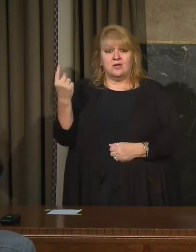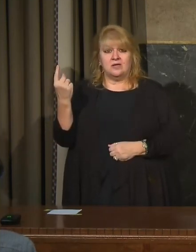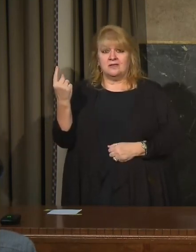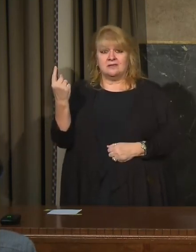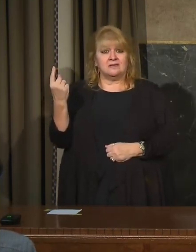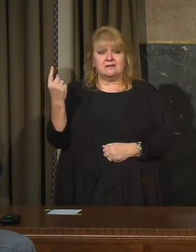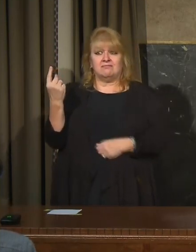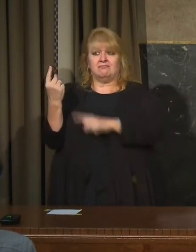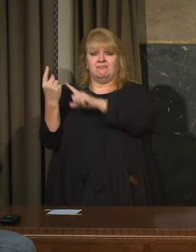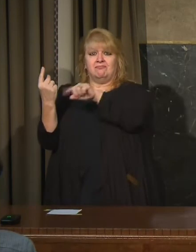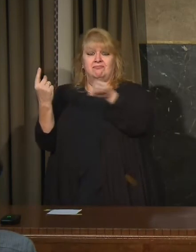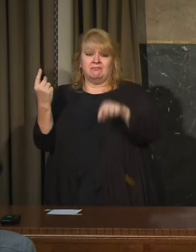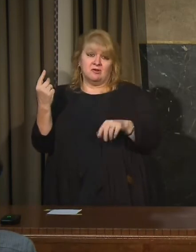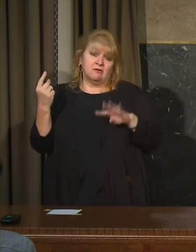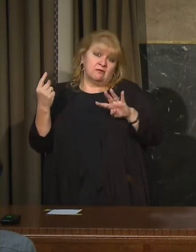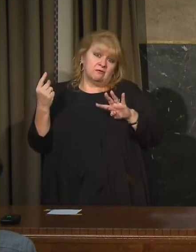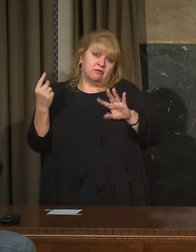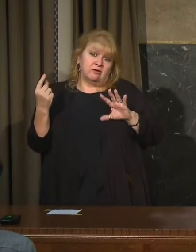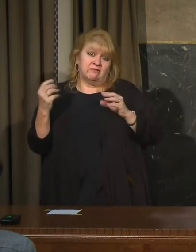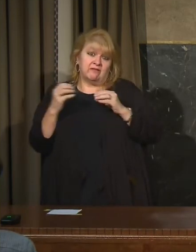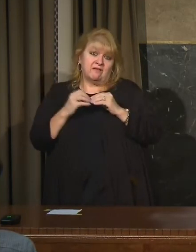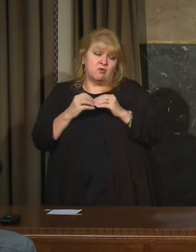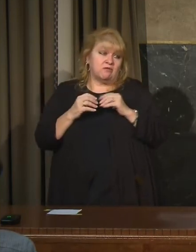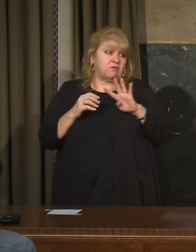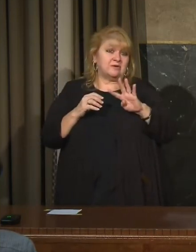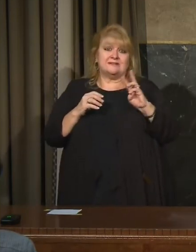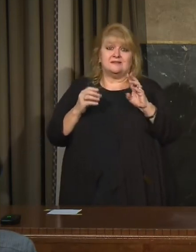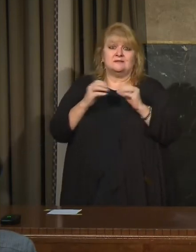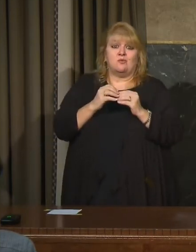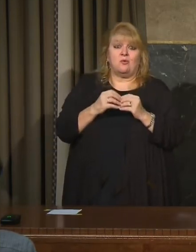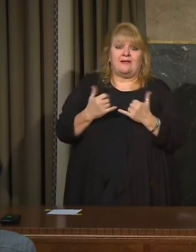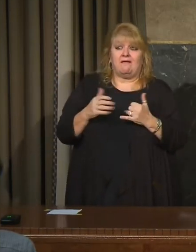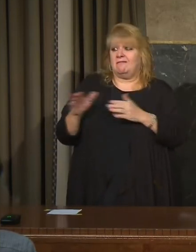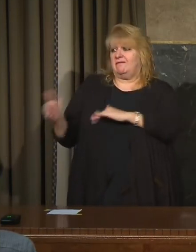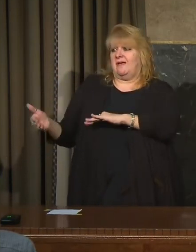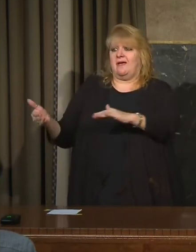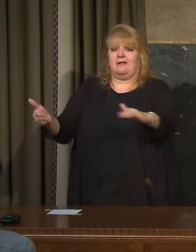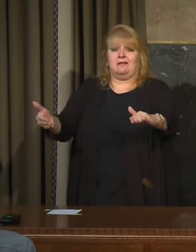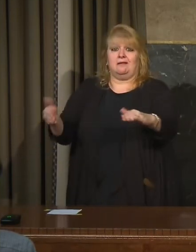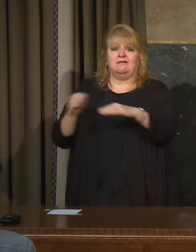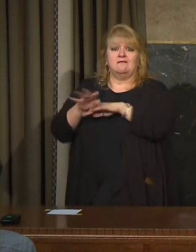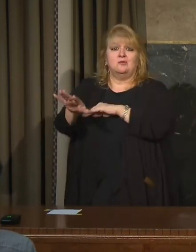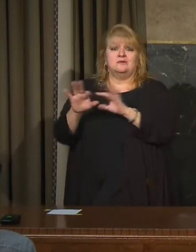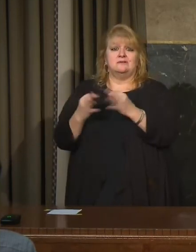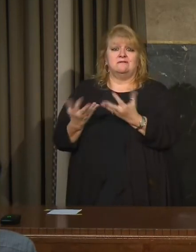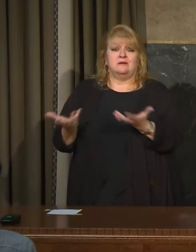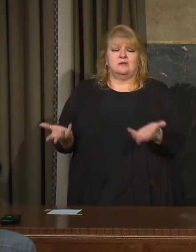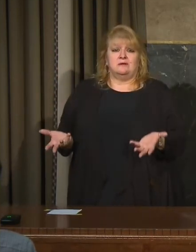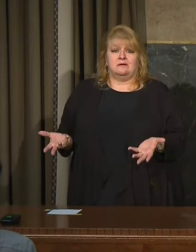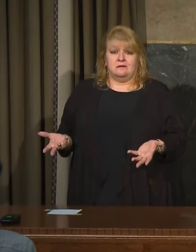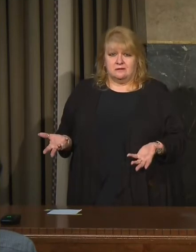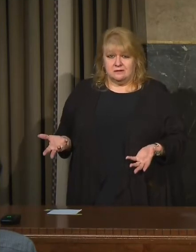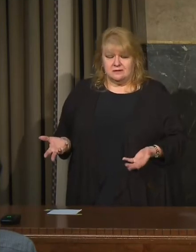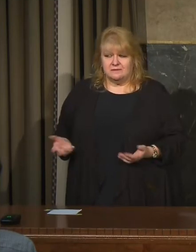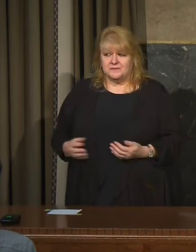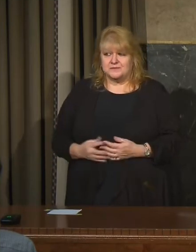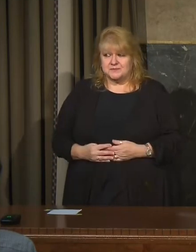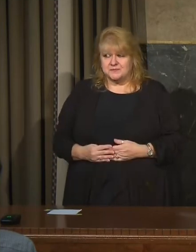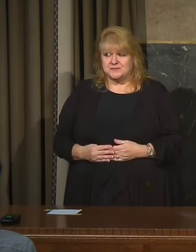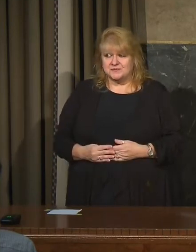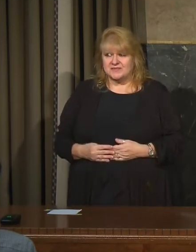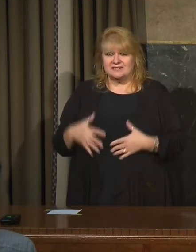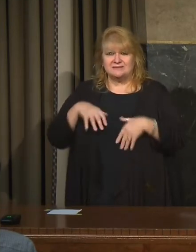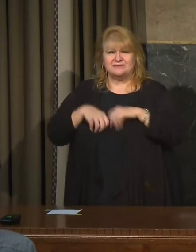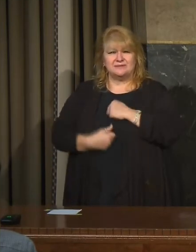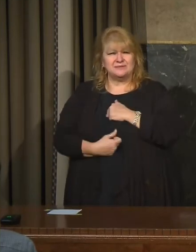tragedies like that in Louisiana from COVID that just are a little bit less well known. So, you know, as we go into this new year, I really would